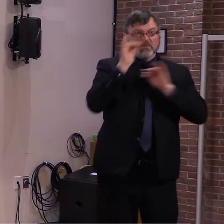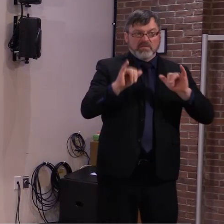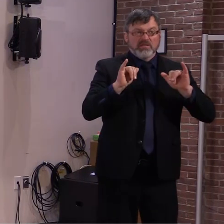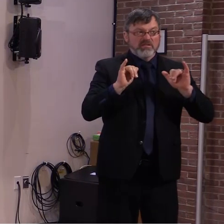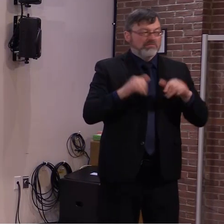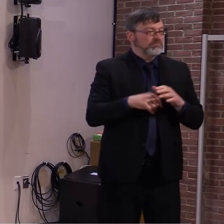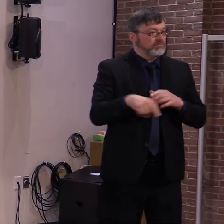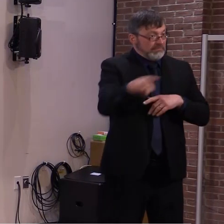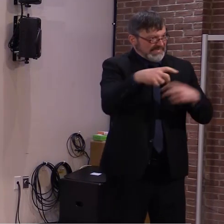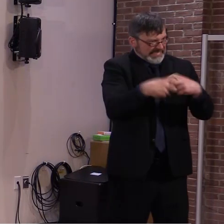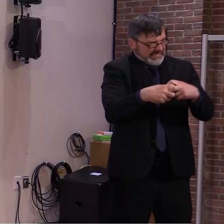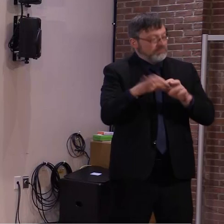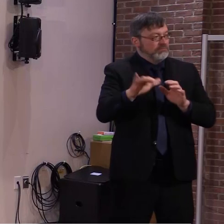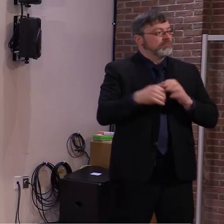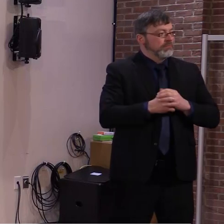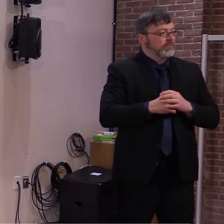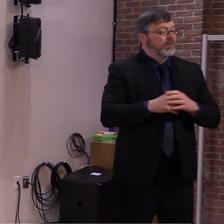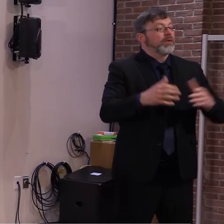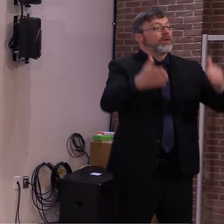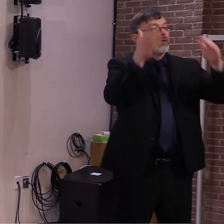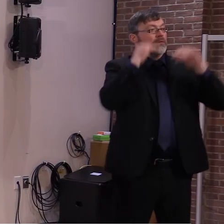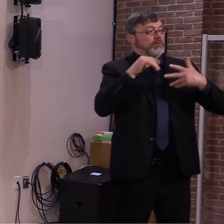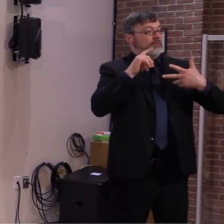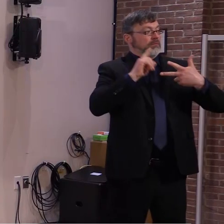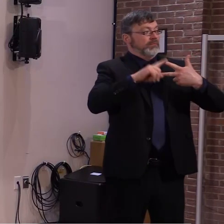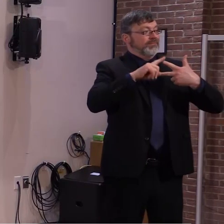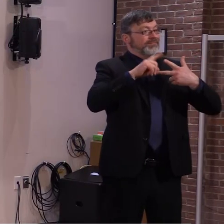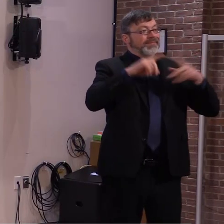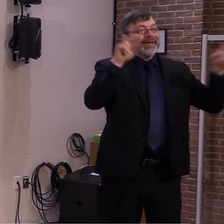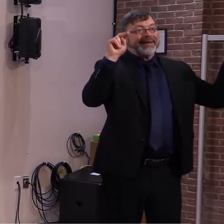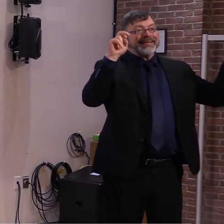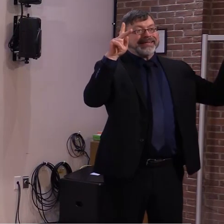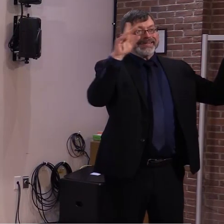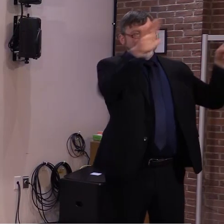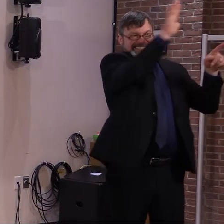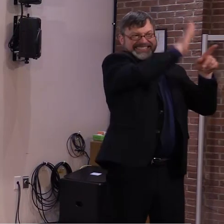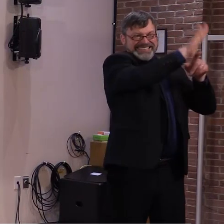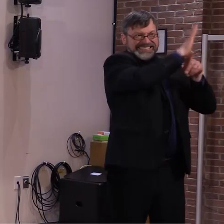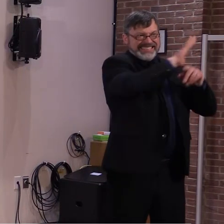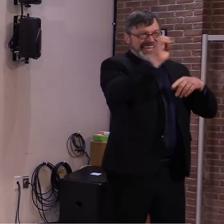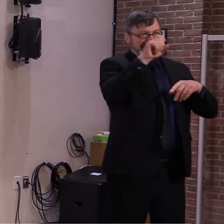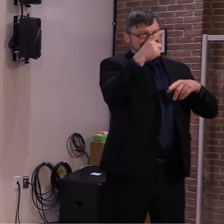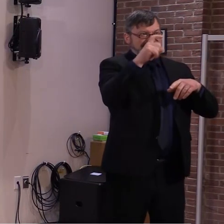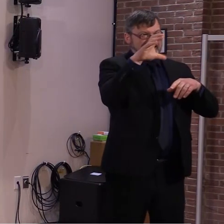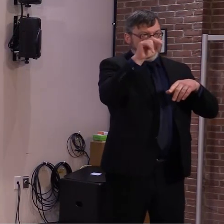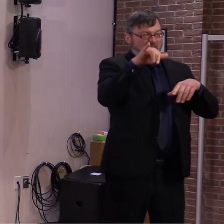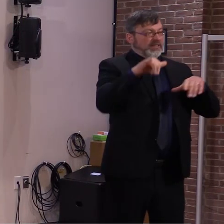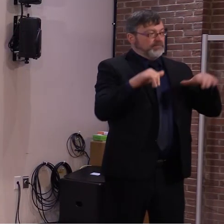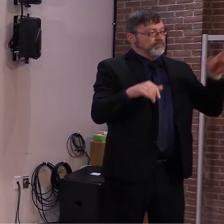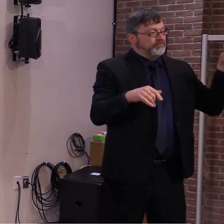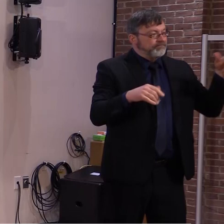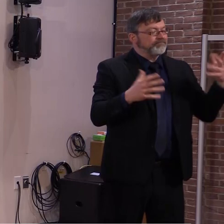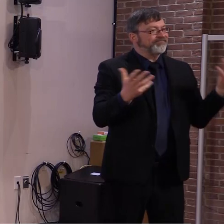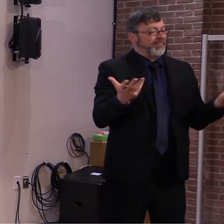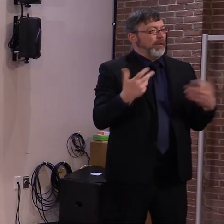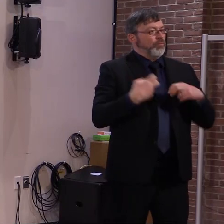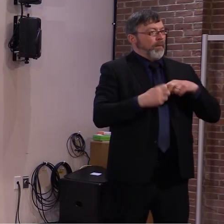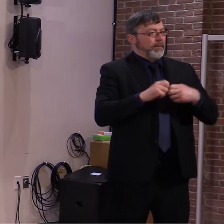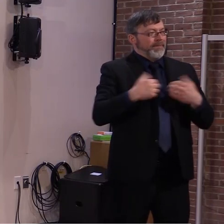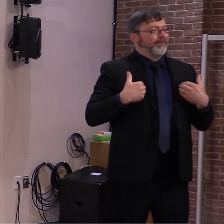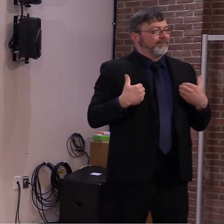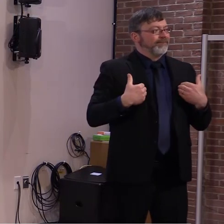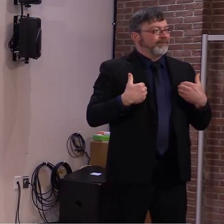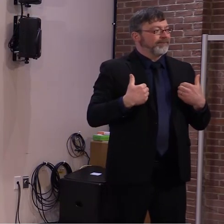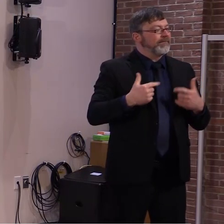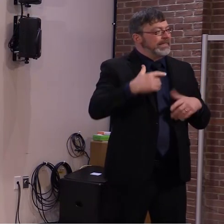County, we are making significant efforts to improve vaccination rates and we need participation from everyone